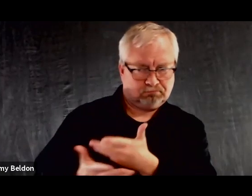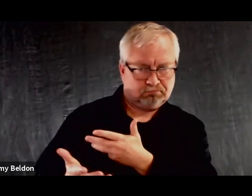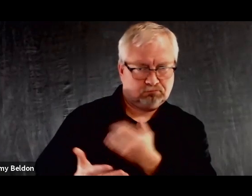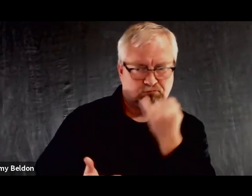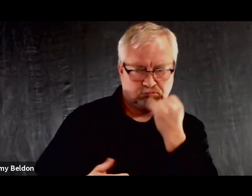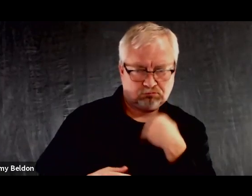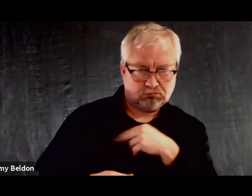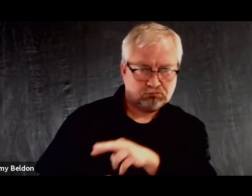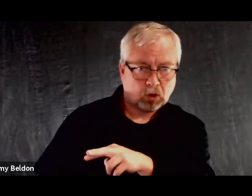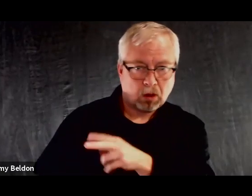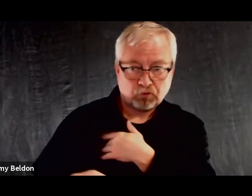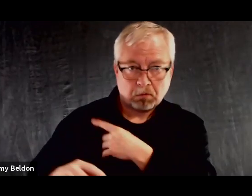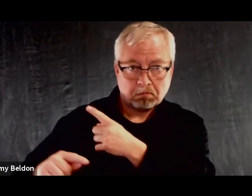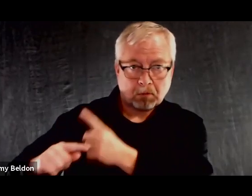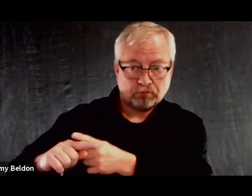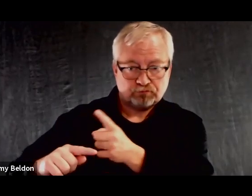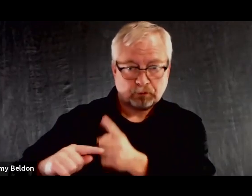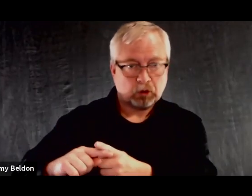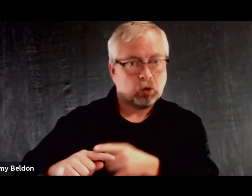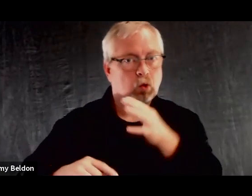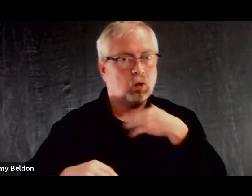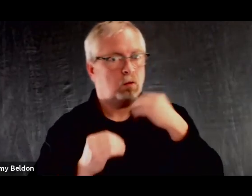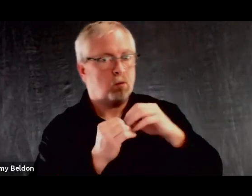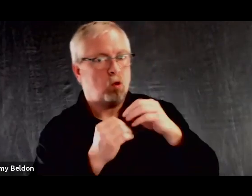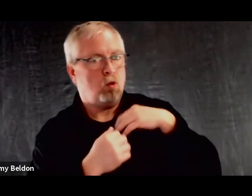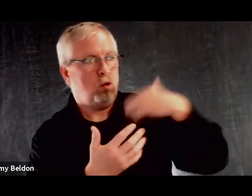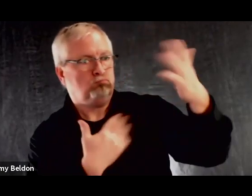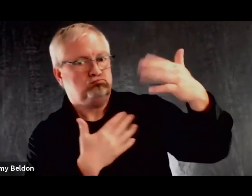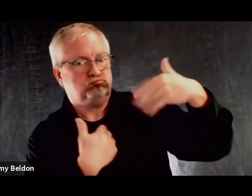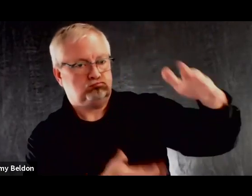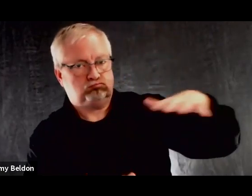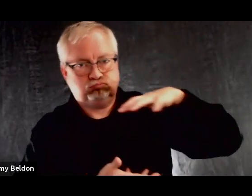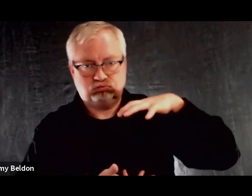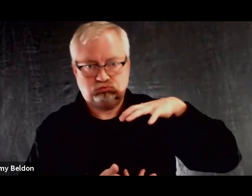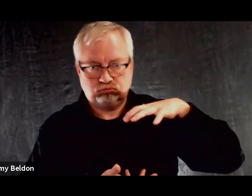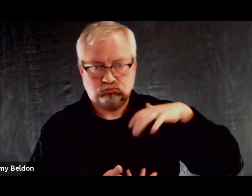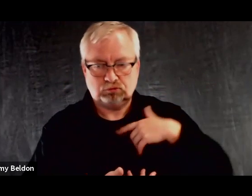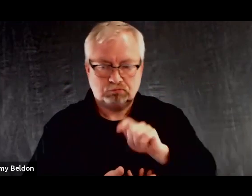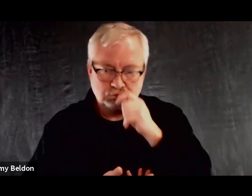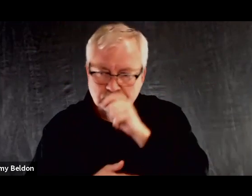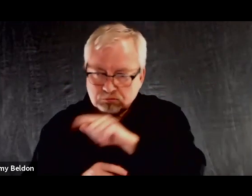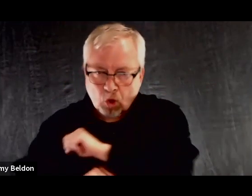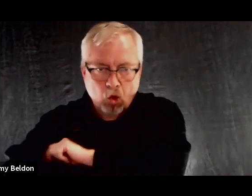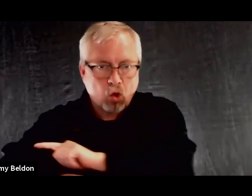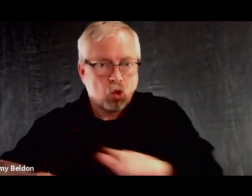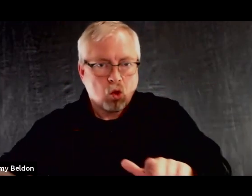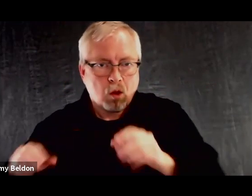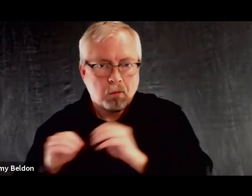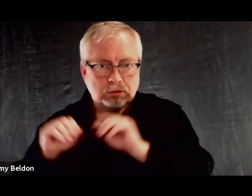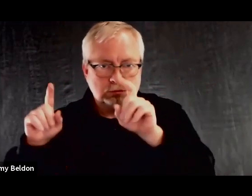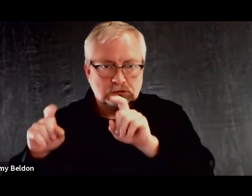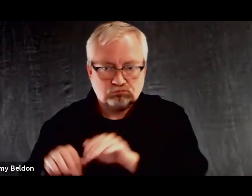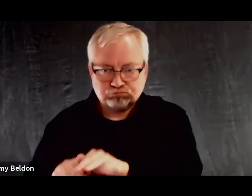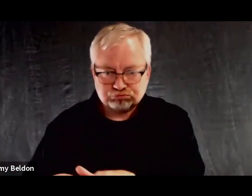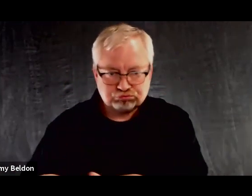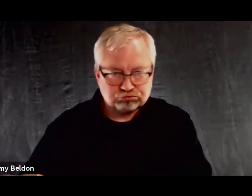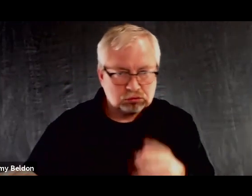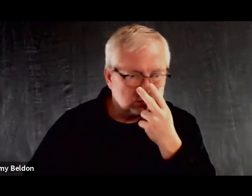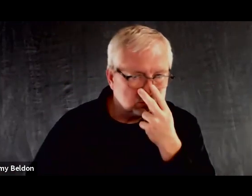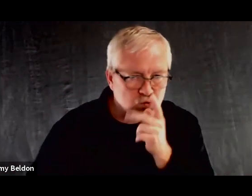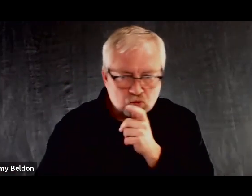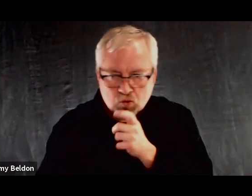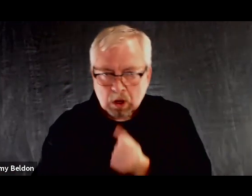exposures and to look at doing additional testing. And so we would work to make sure that